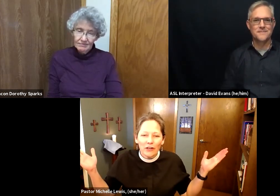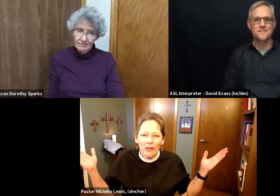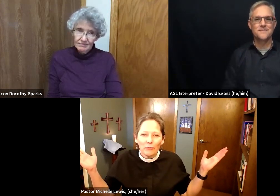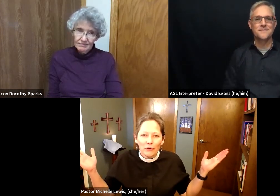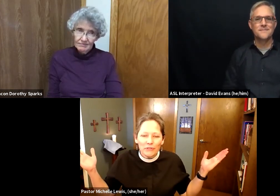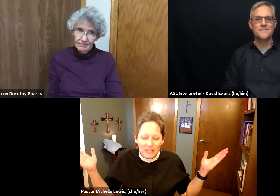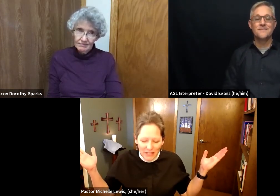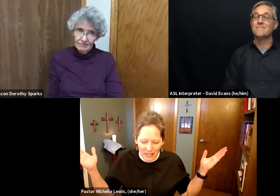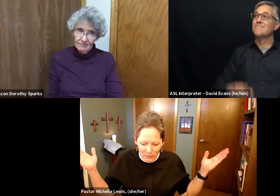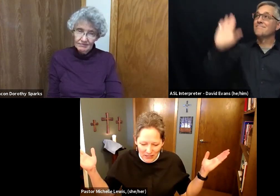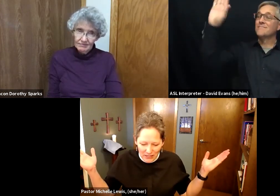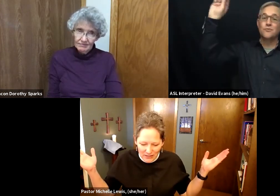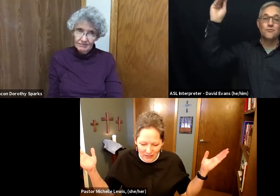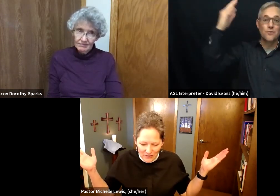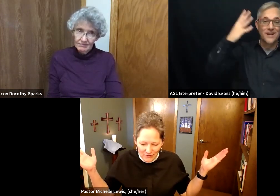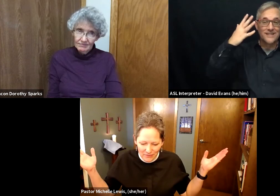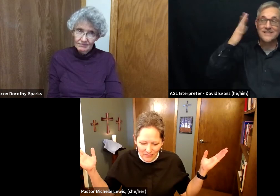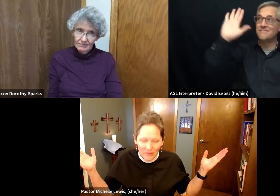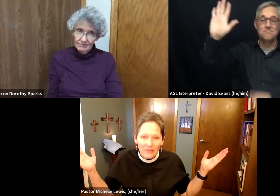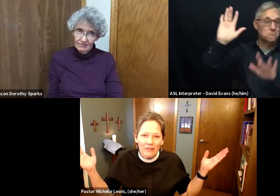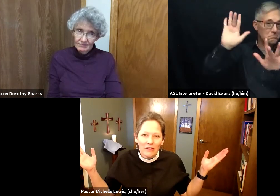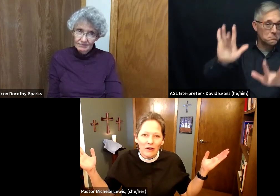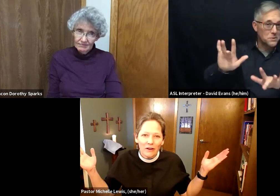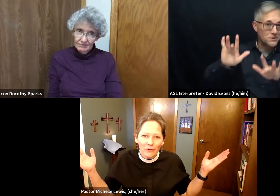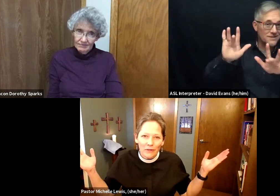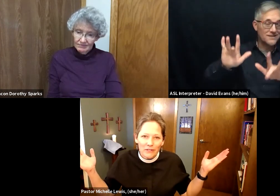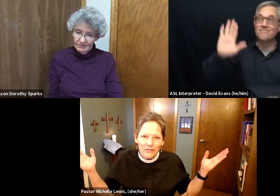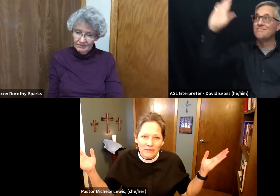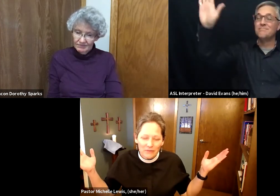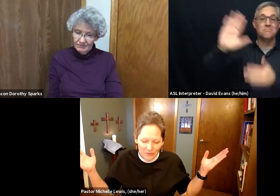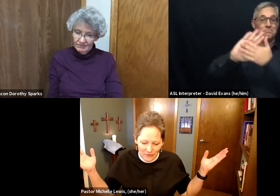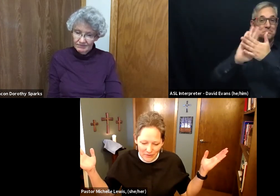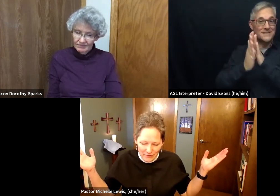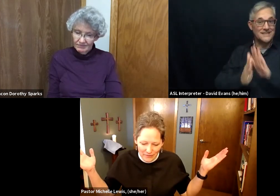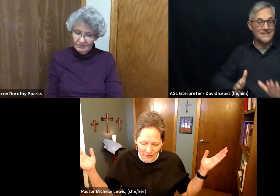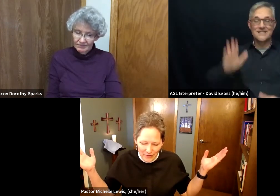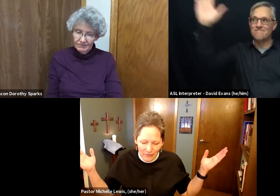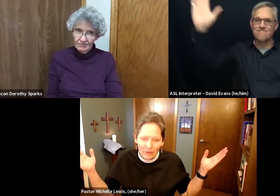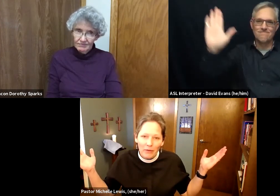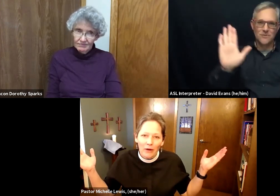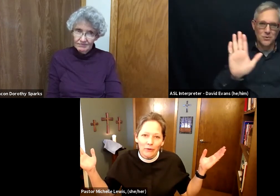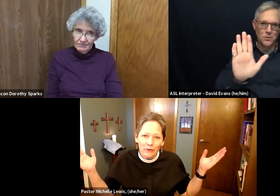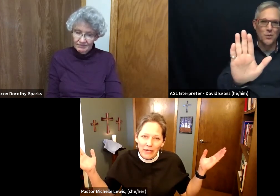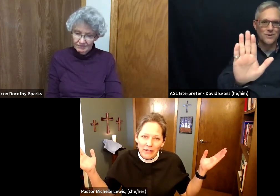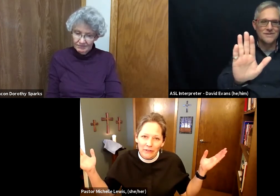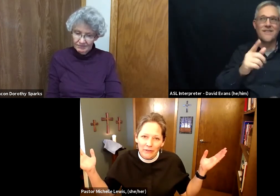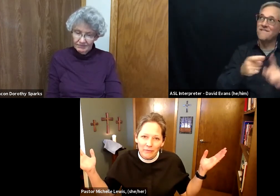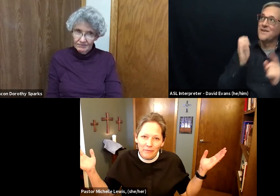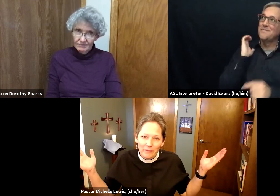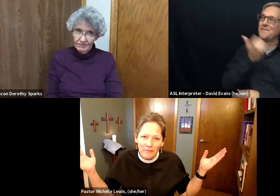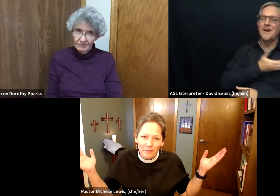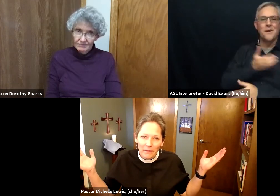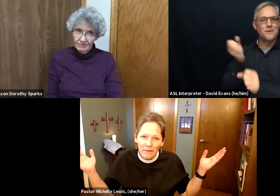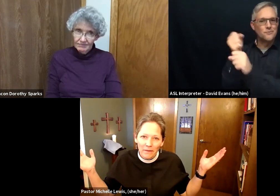Grace, mercy, and peace are yours from our Creator,